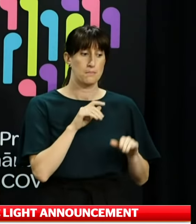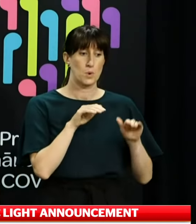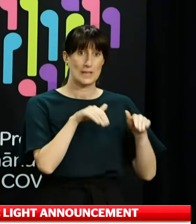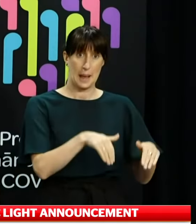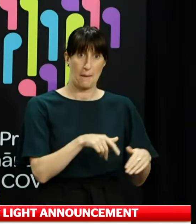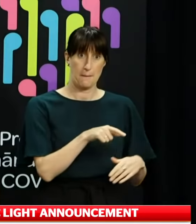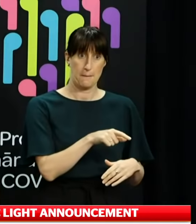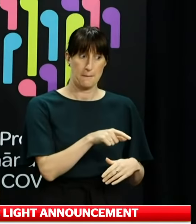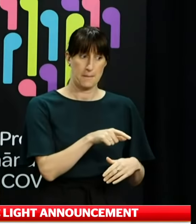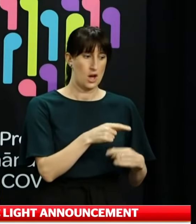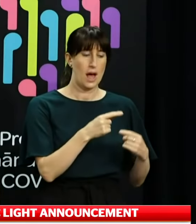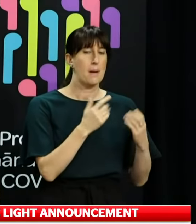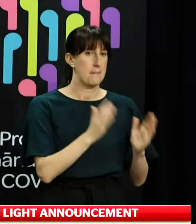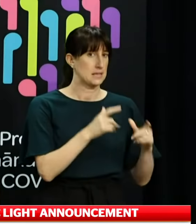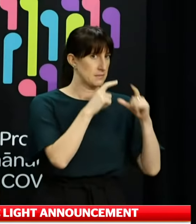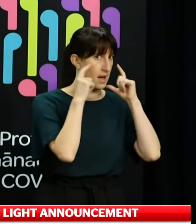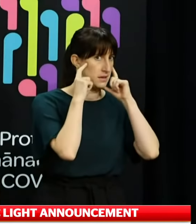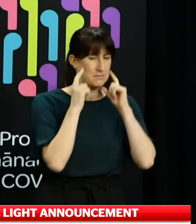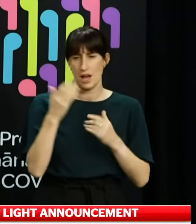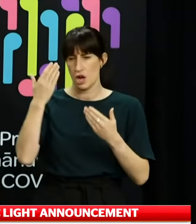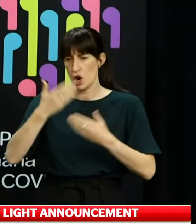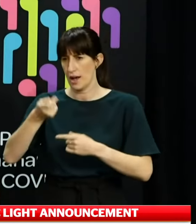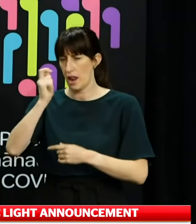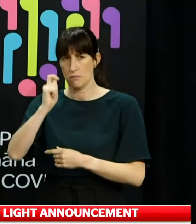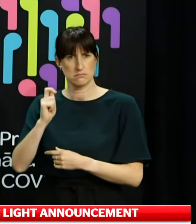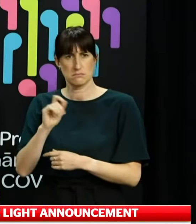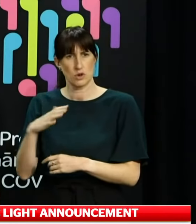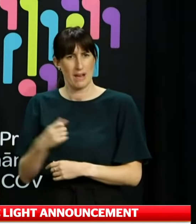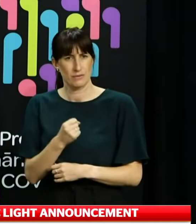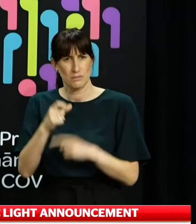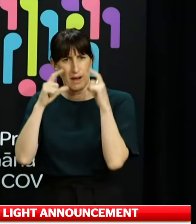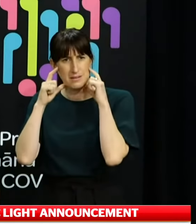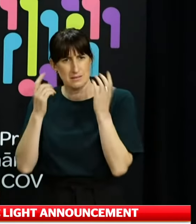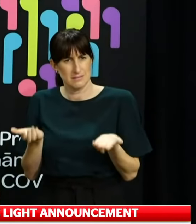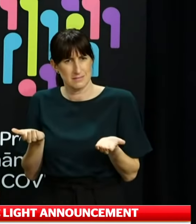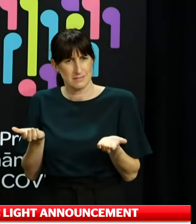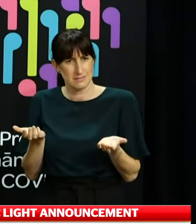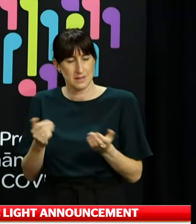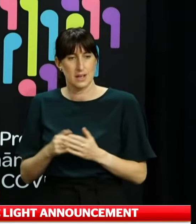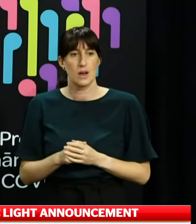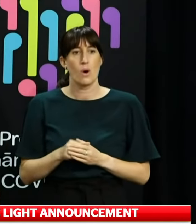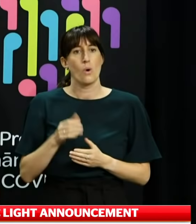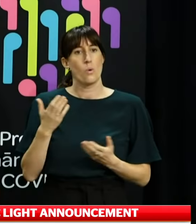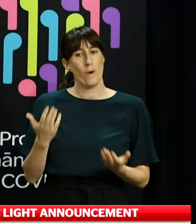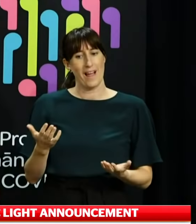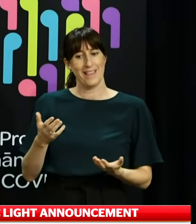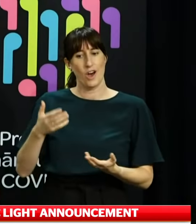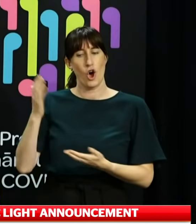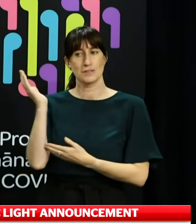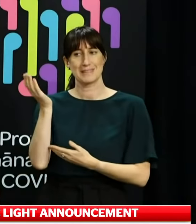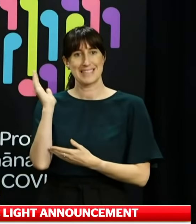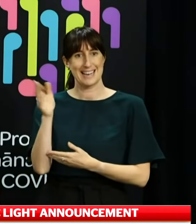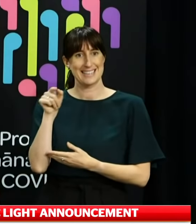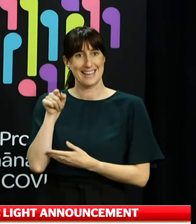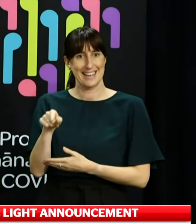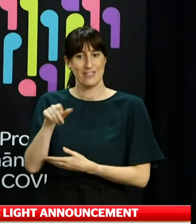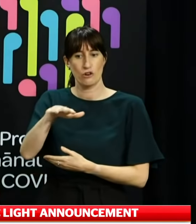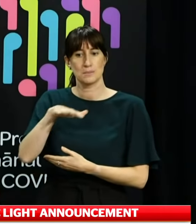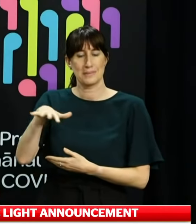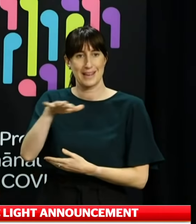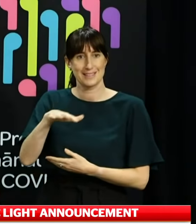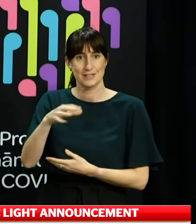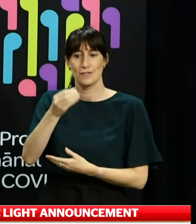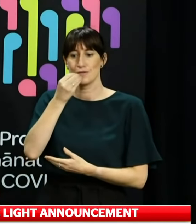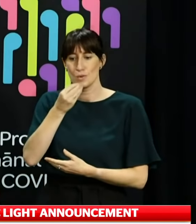At a museum, but not a nightclub. Again, like I said, food and drink. The serving of food and drink is the differentiating point between those types of